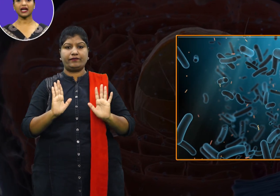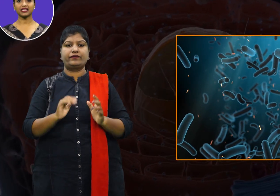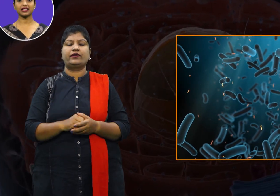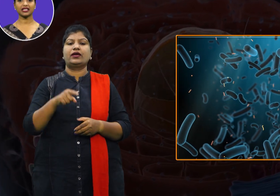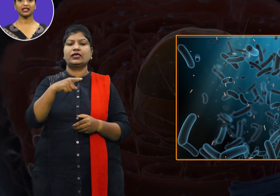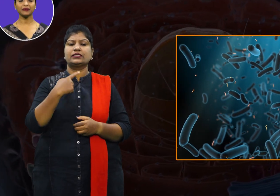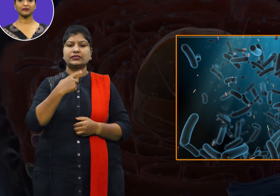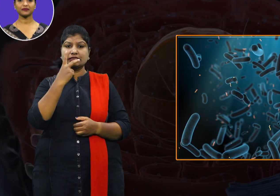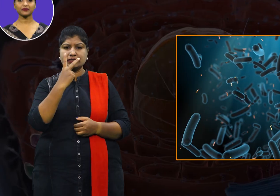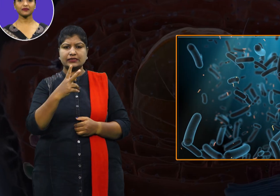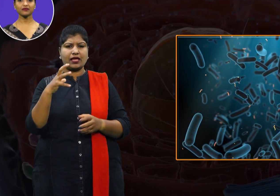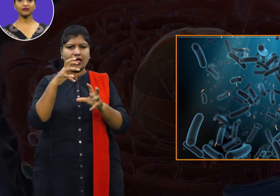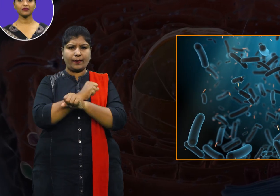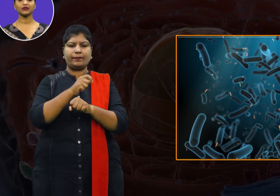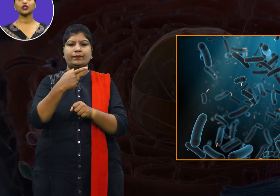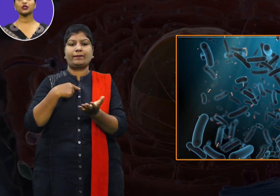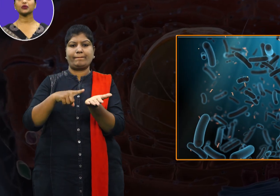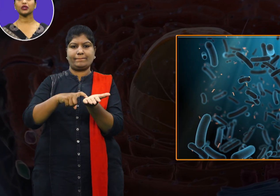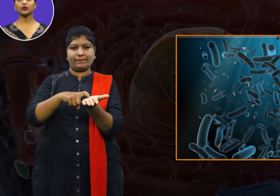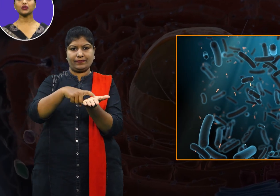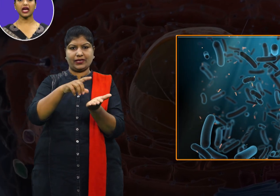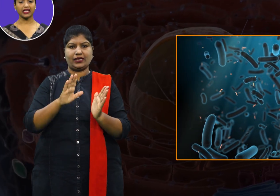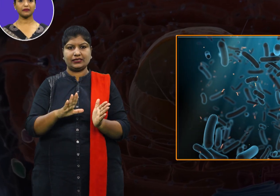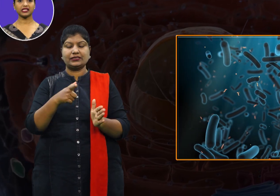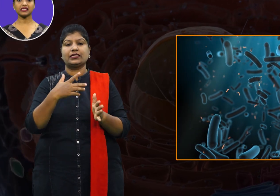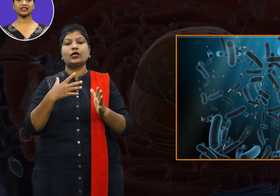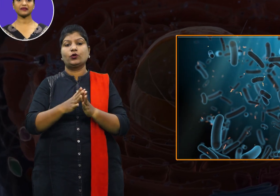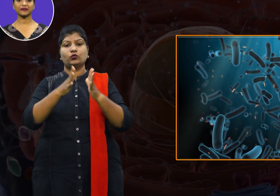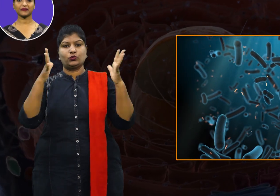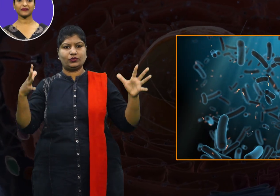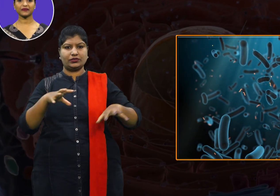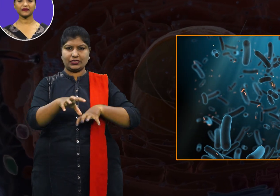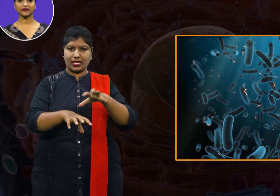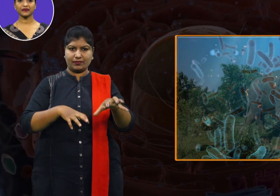invisible bacteria to huge animals